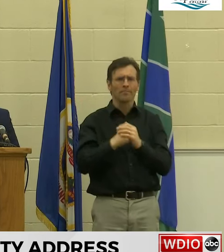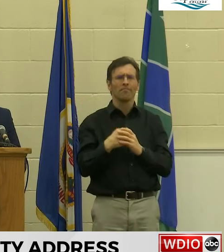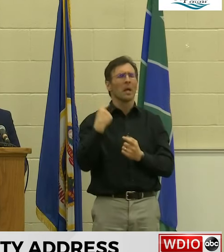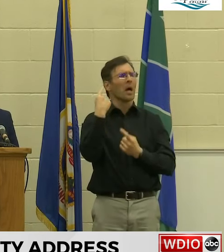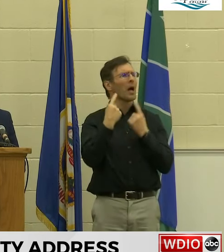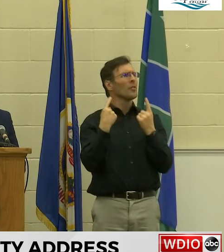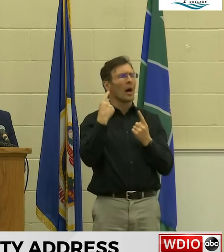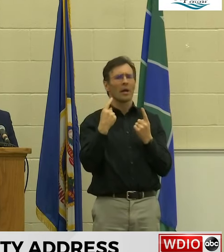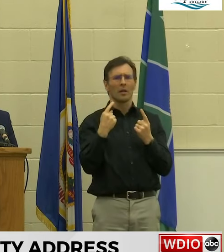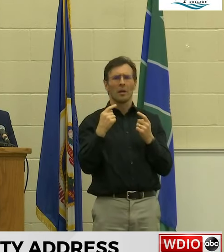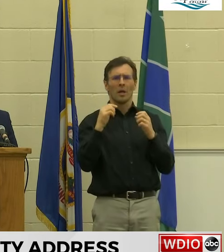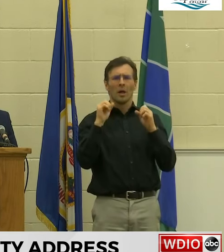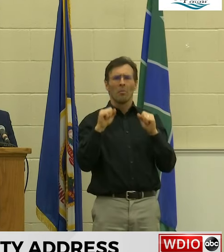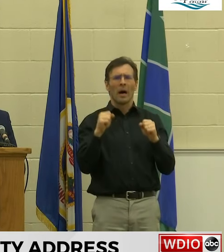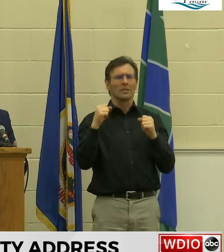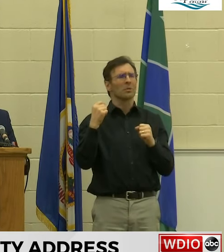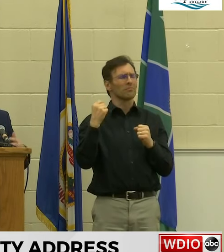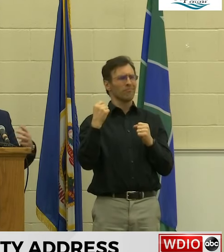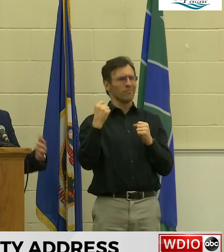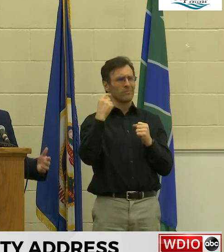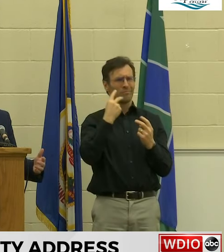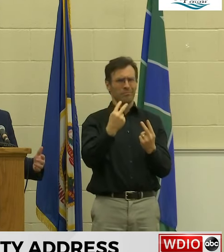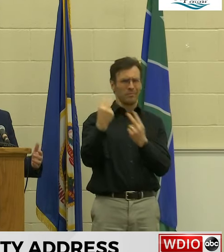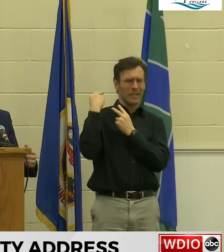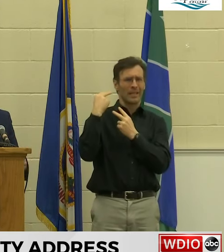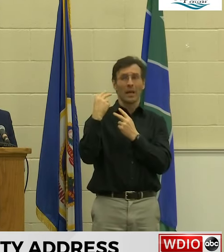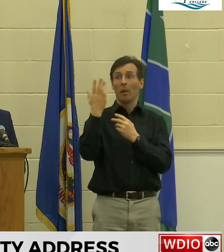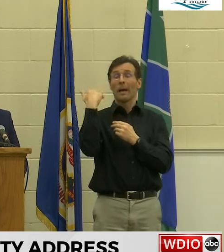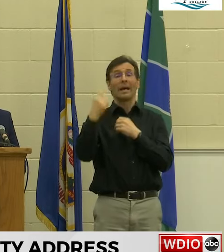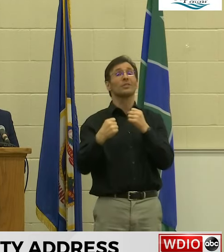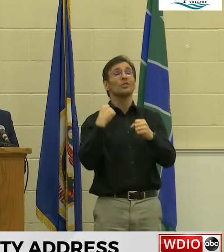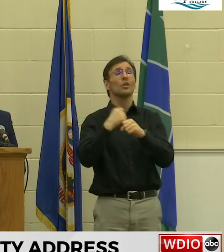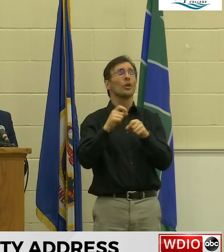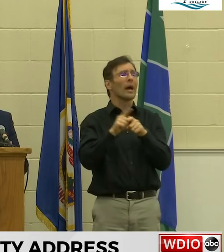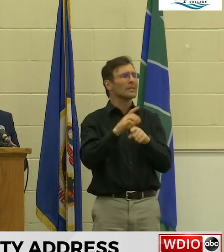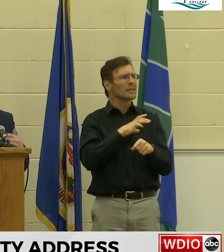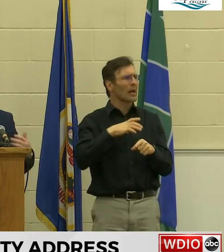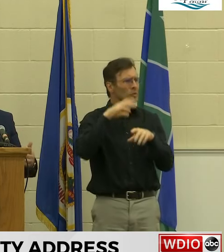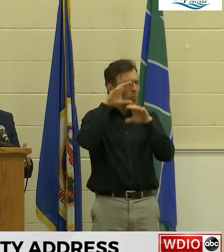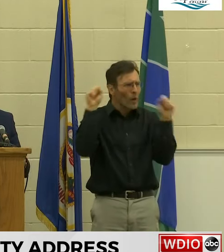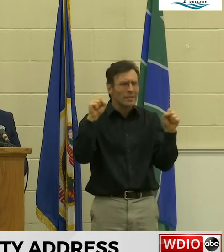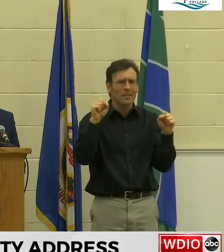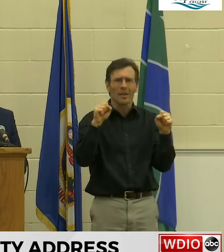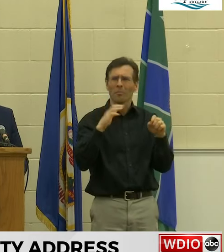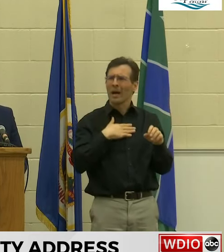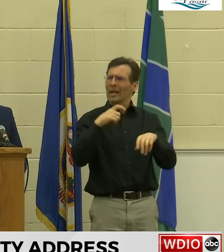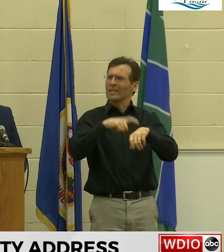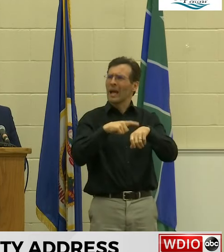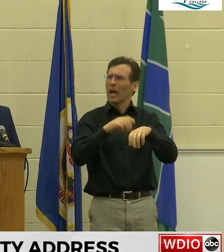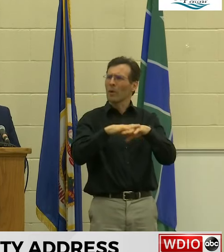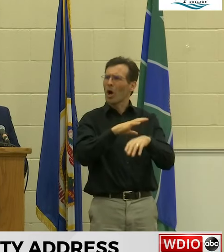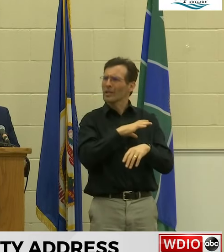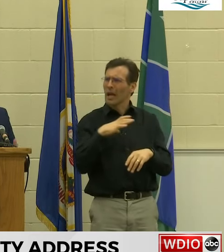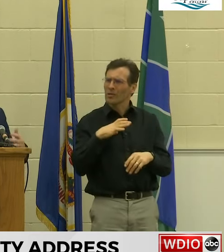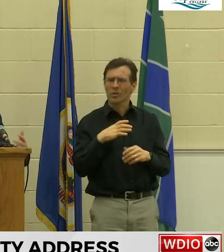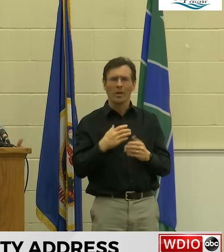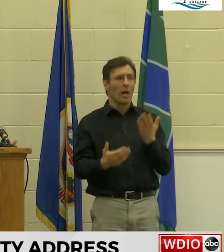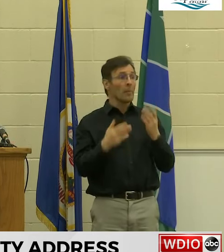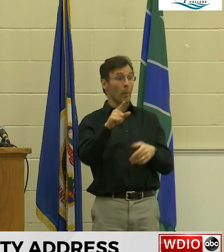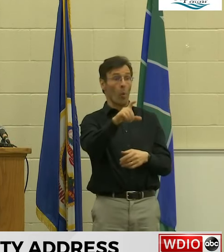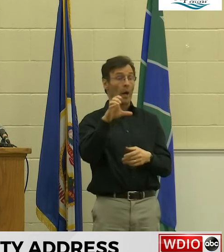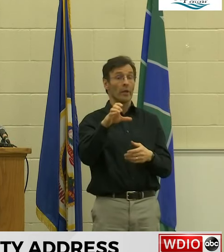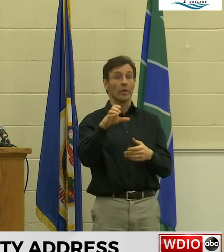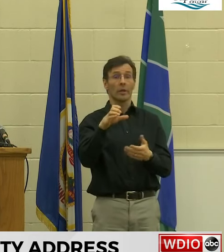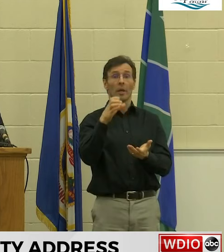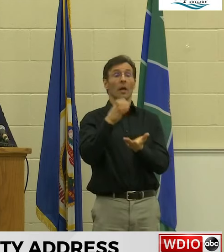I thought about possibly reflecting on the past year as Council President, or maybe my term on the Council. Or maybe the 100 Cups of